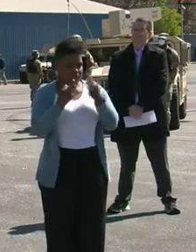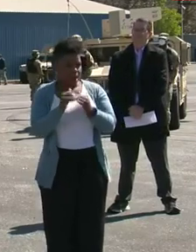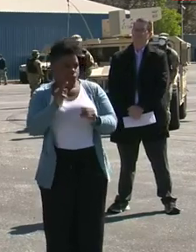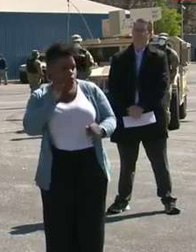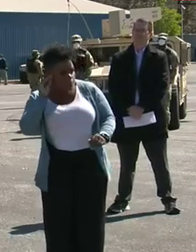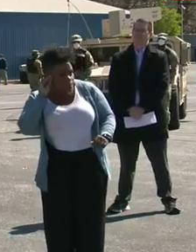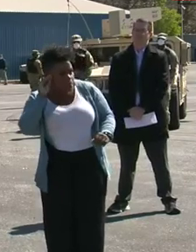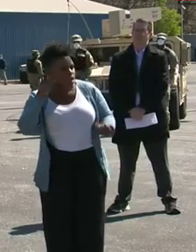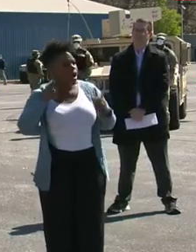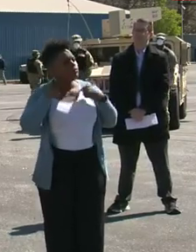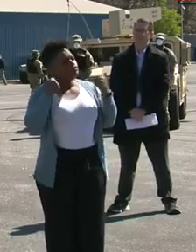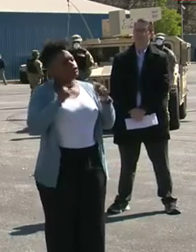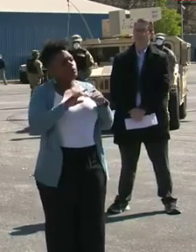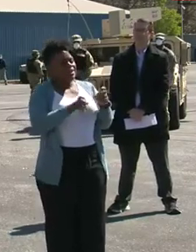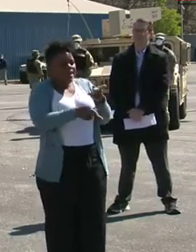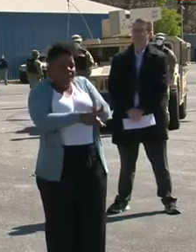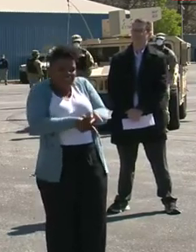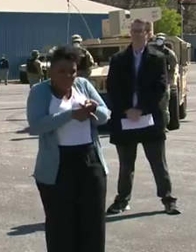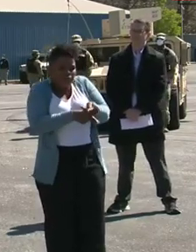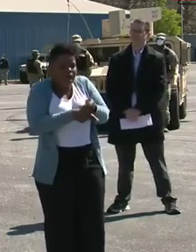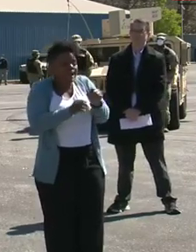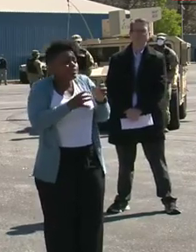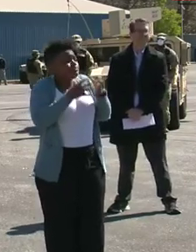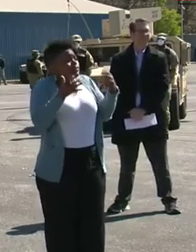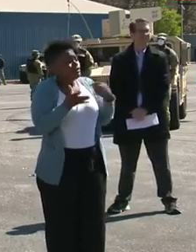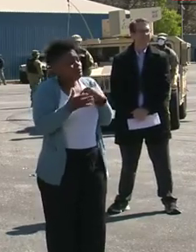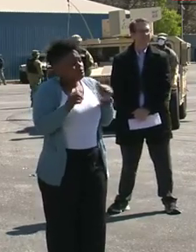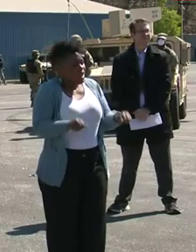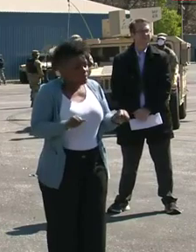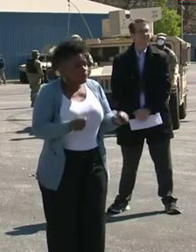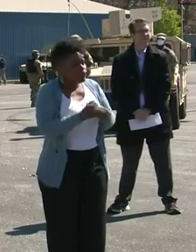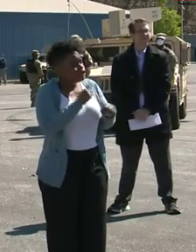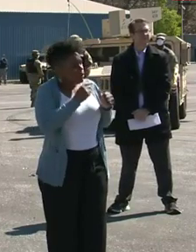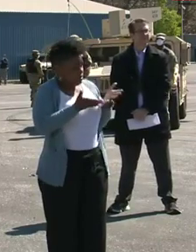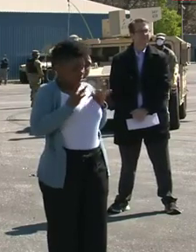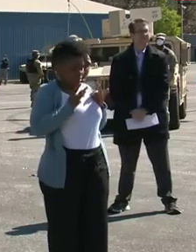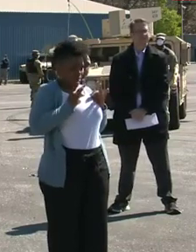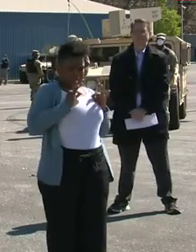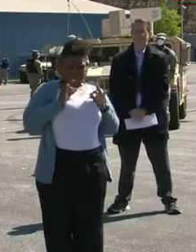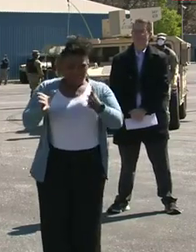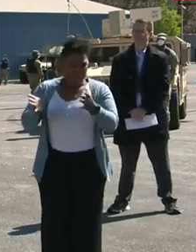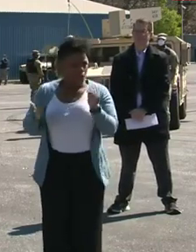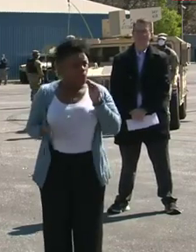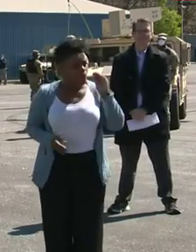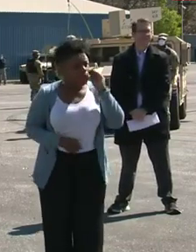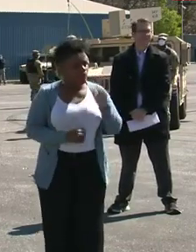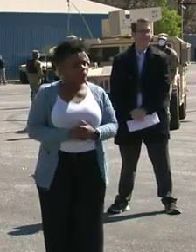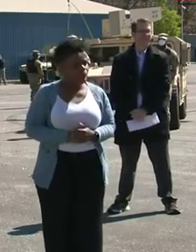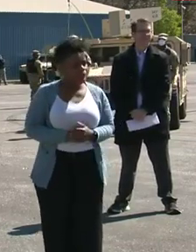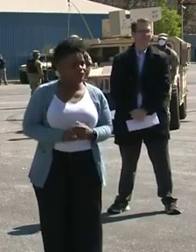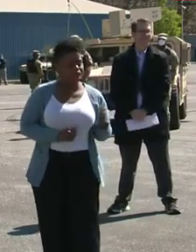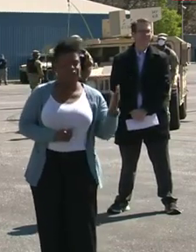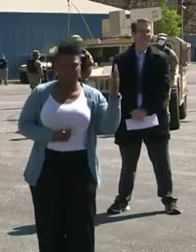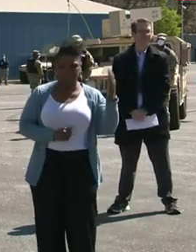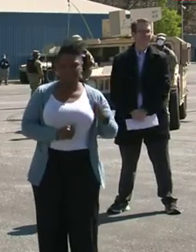many precautions as I can to ensure I'm not taking anything home. Thank you.